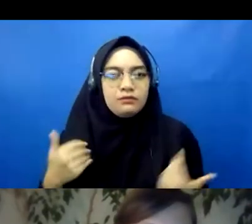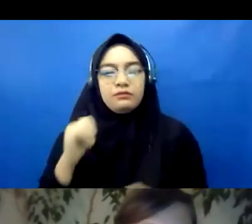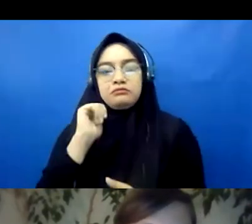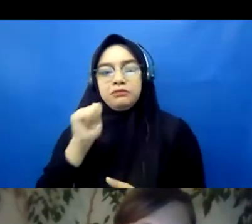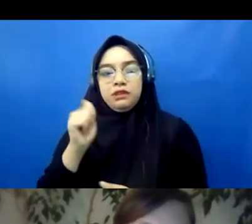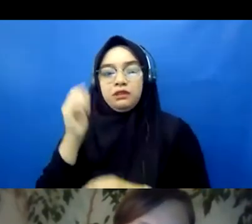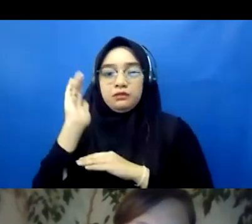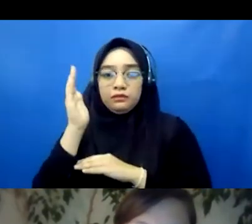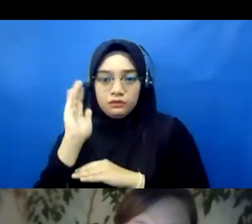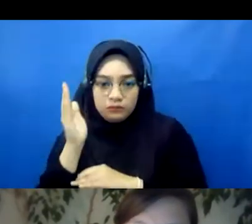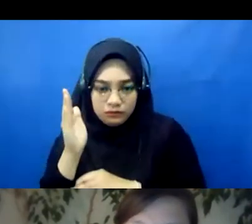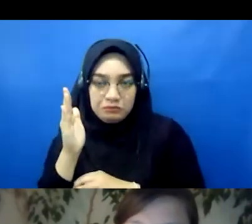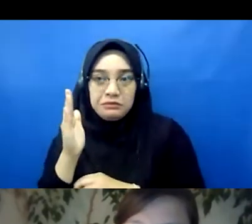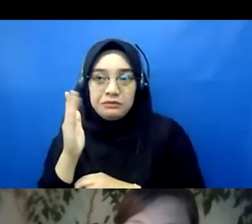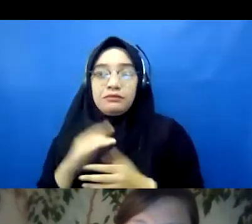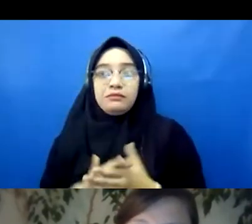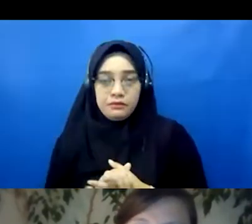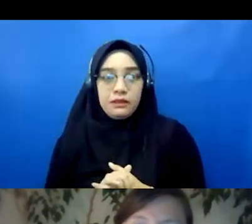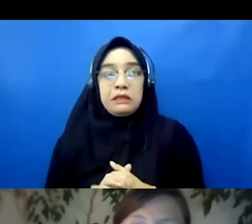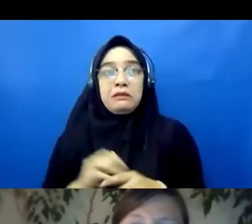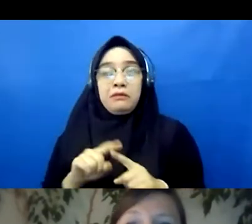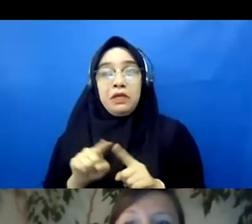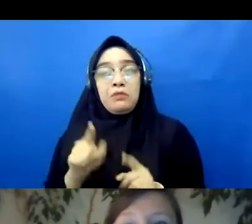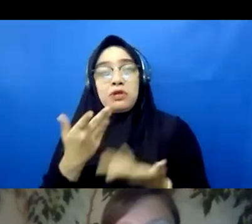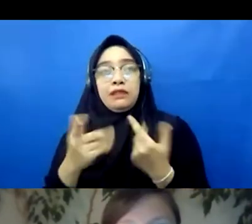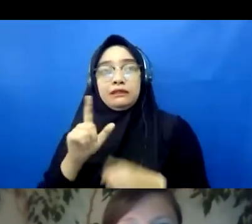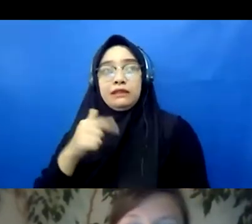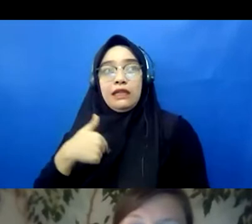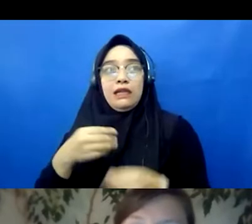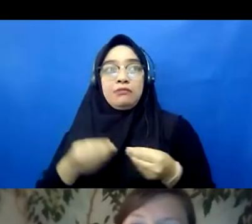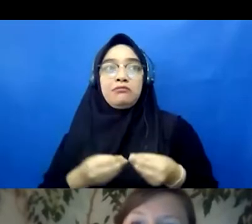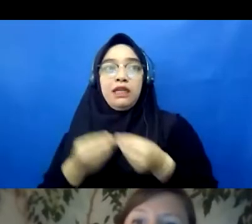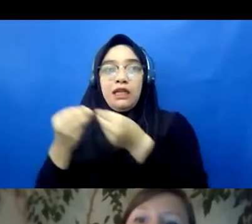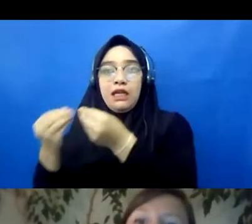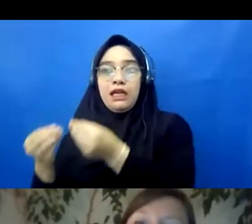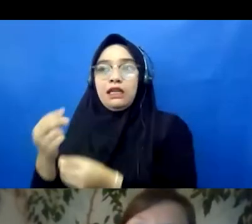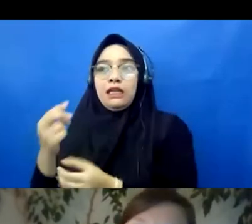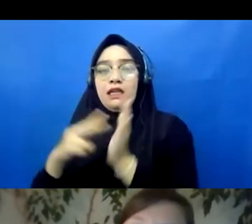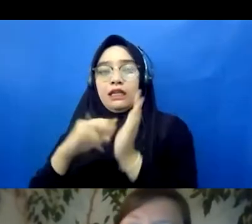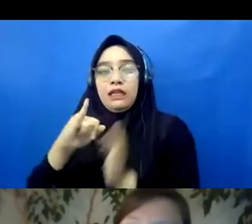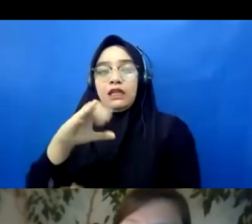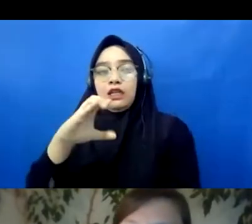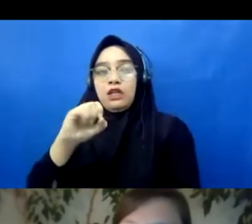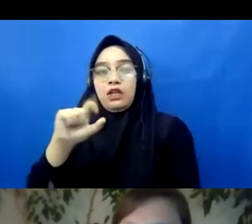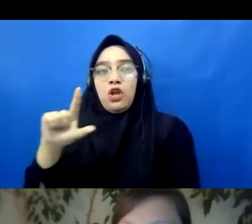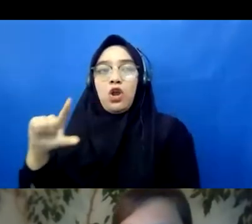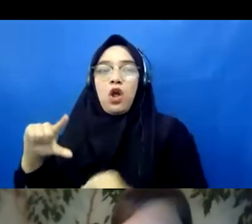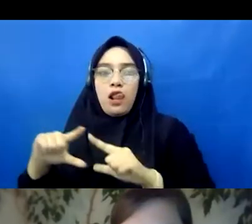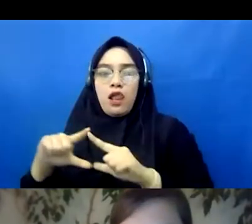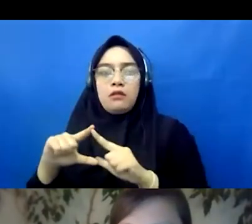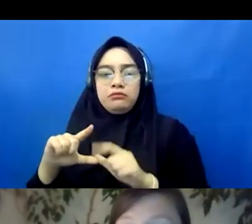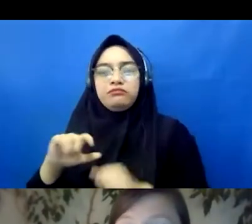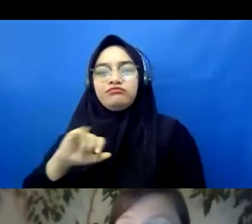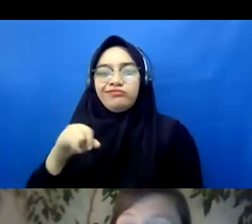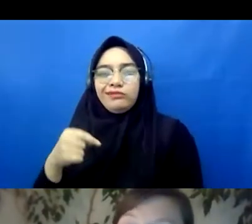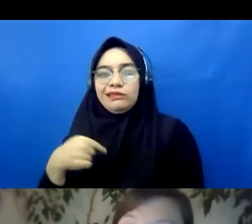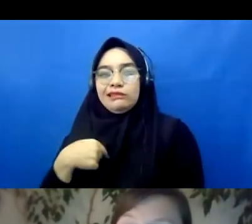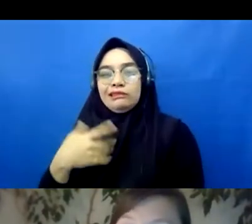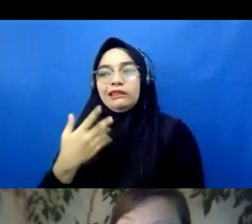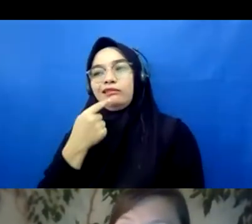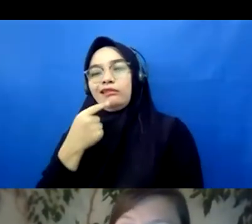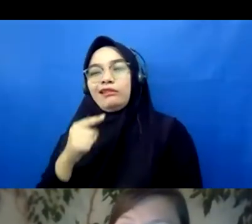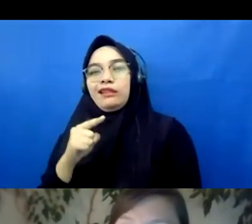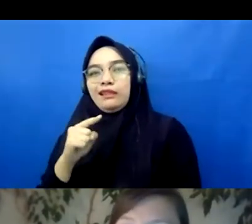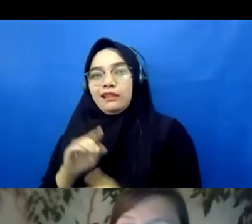to Nicola in a moment as well. Our report itself is a review of disability inclusion throughout